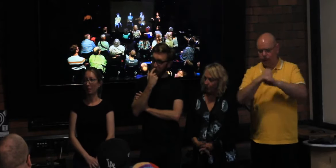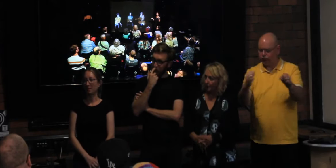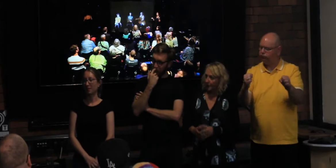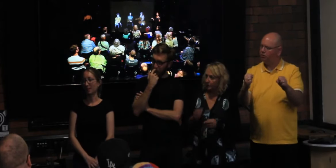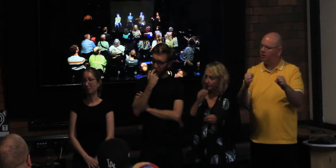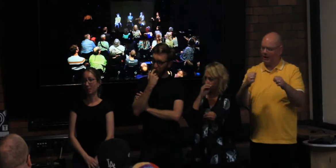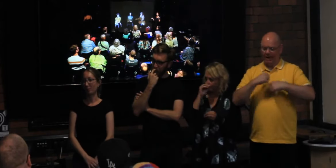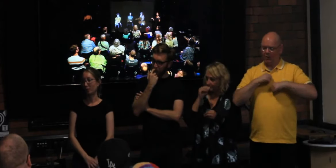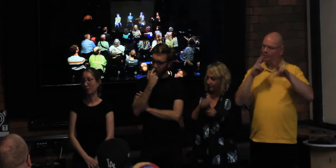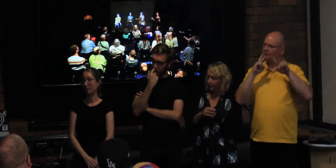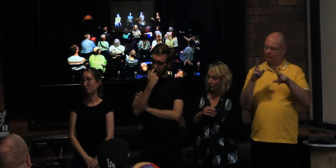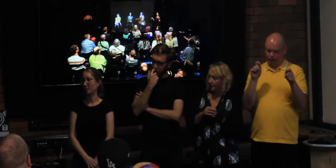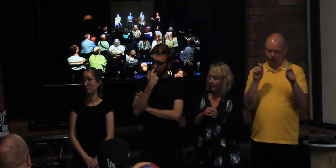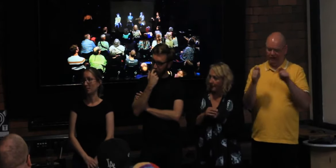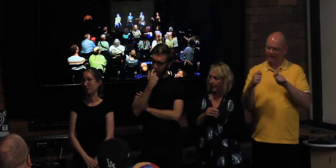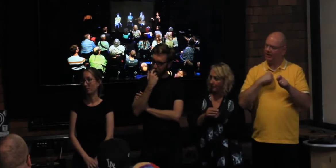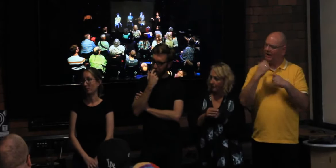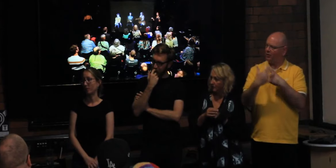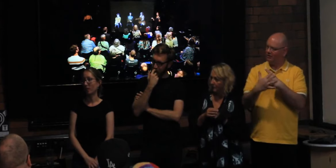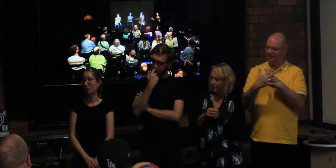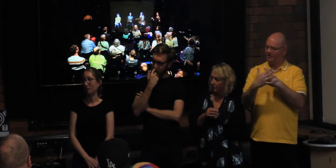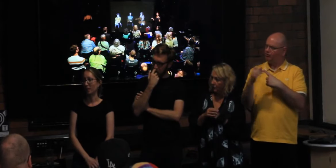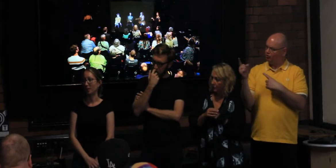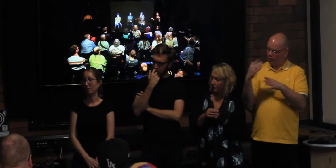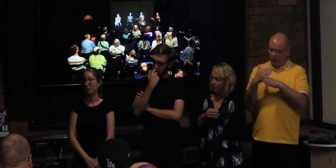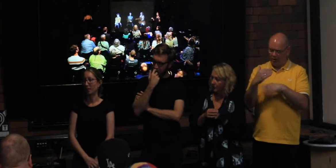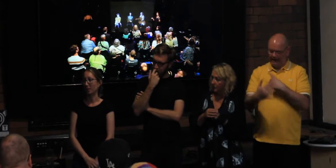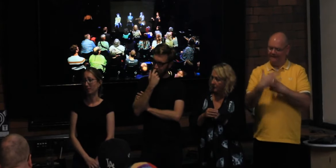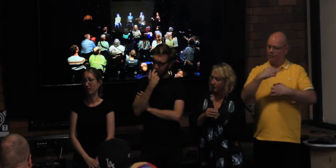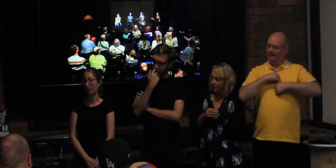So how does it influence our perceptions of the